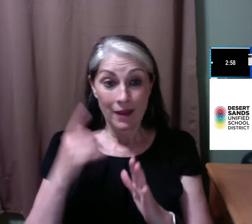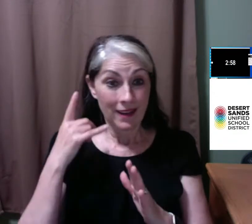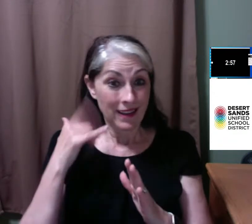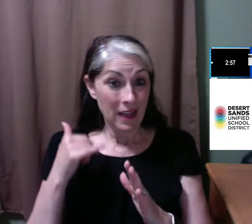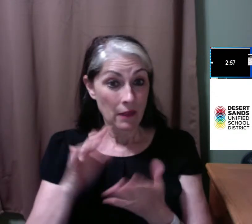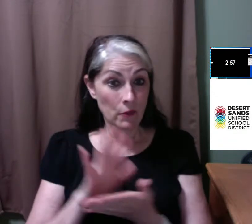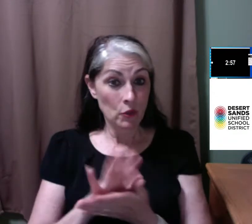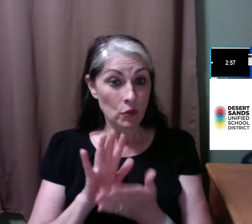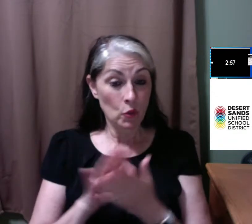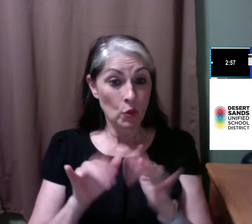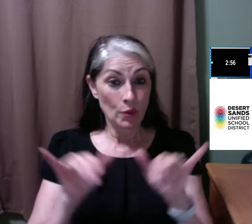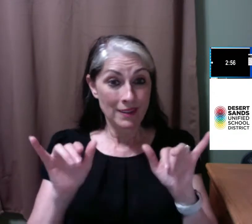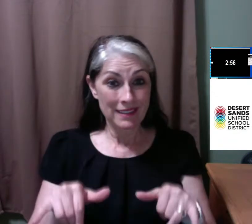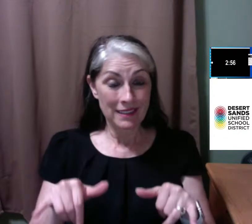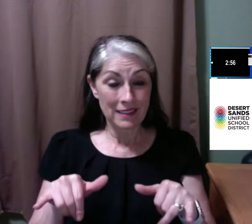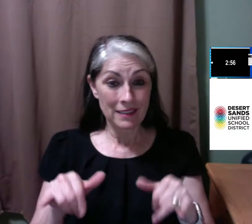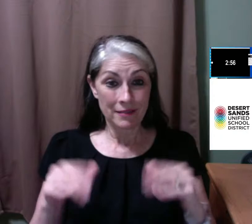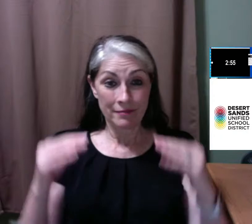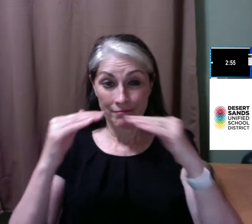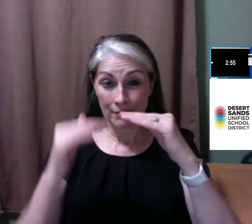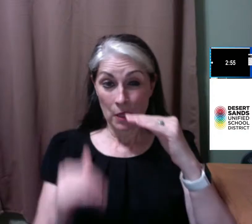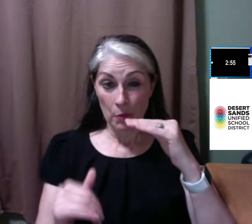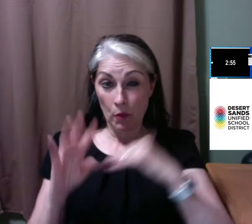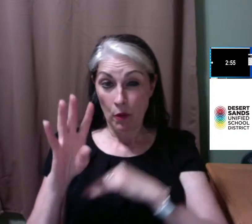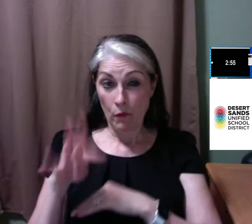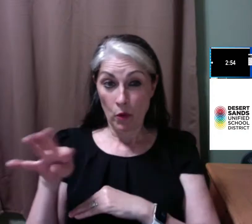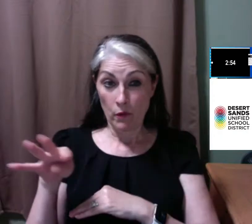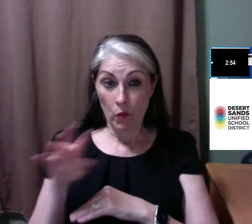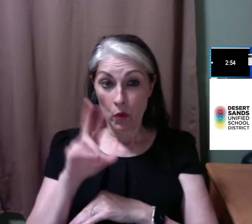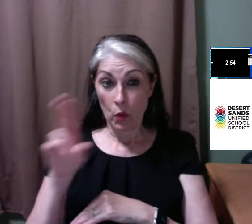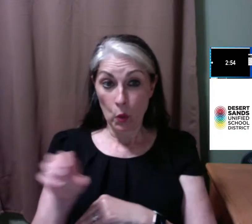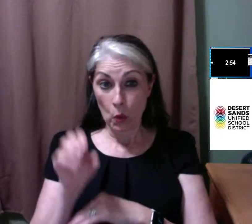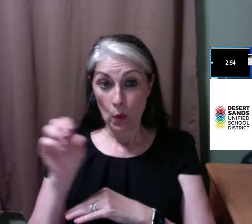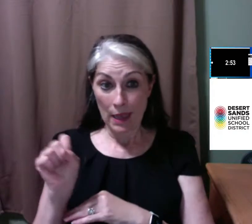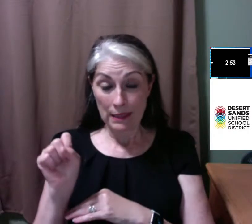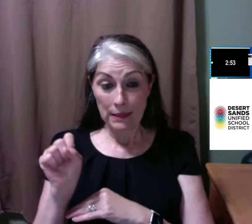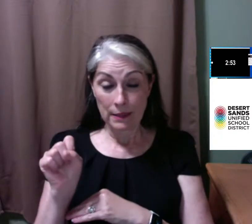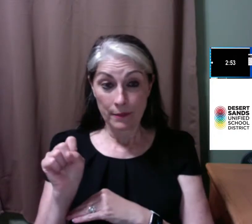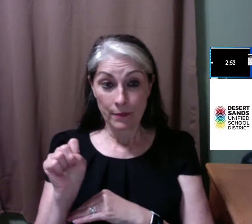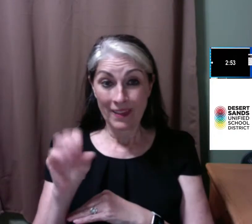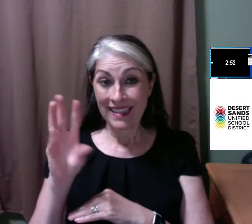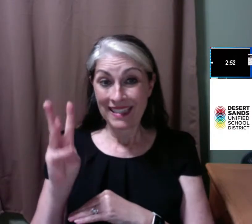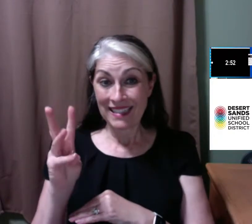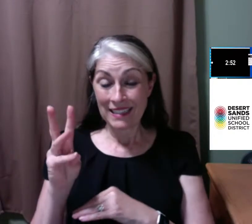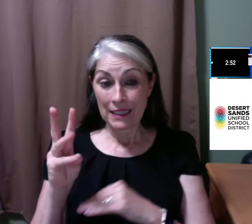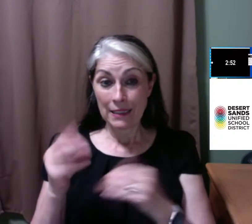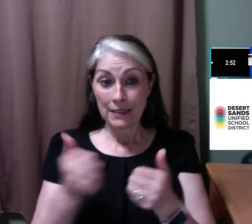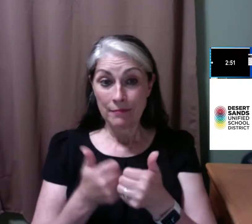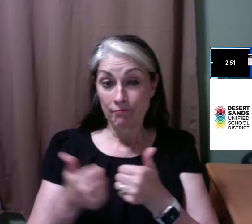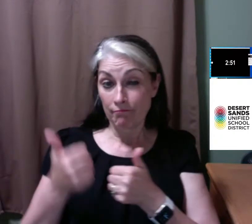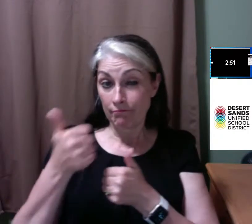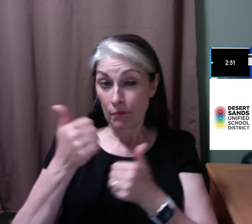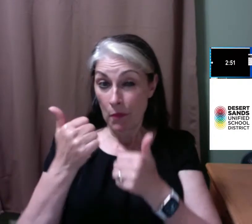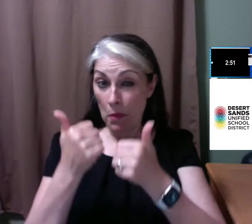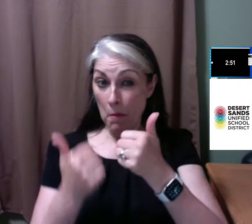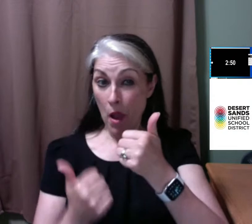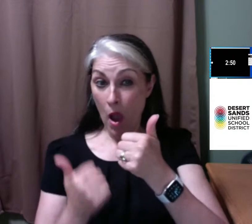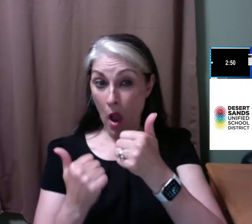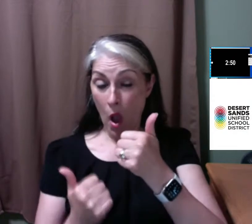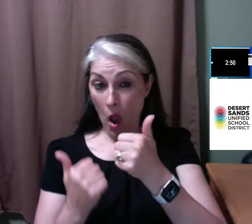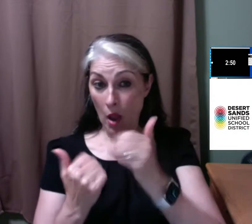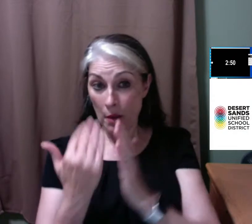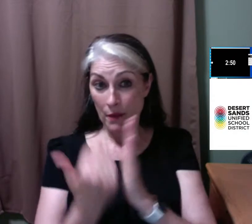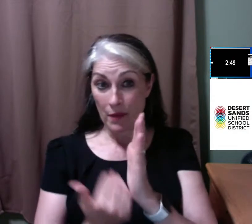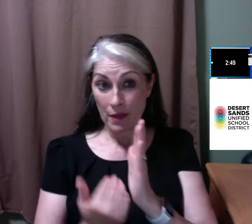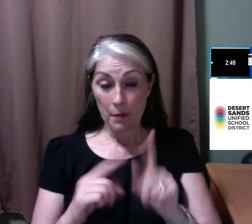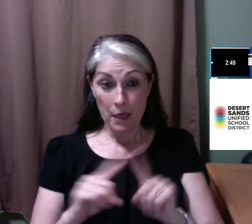California's school system ranks at number 44 in the United States, just 6 spots from the bottom of the list. And yet,